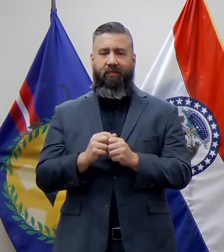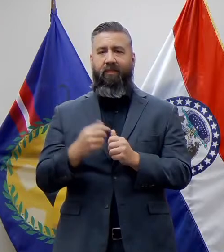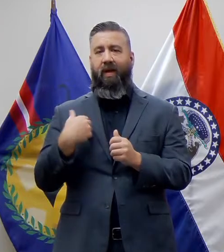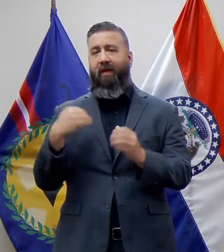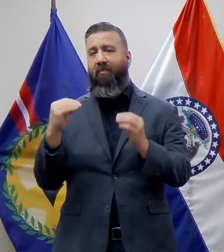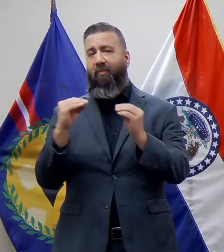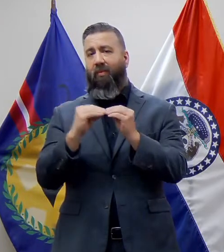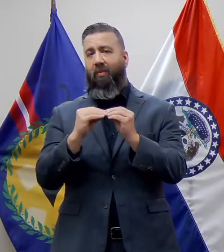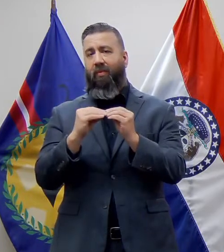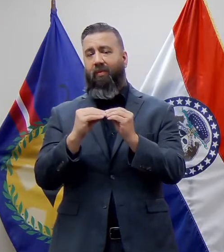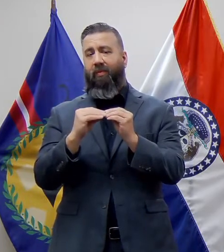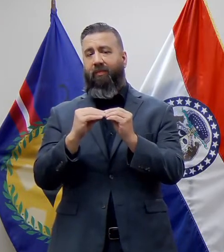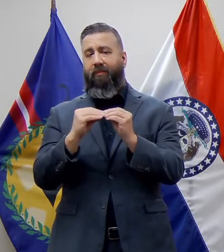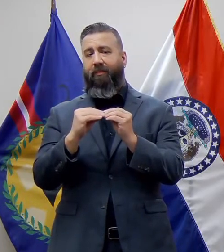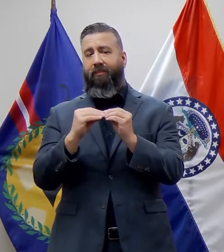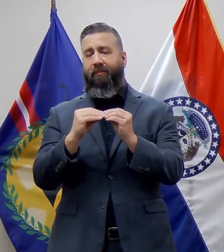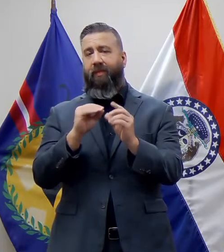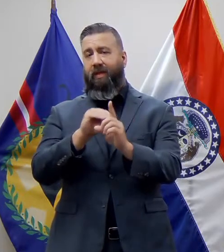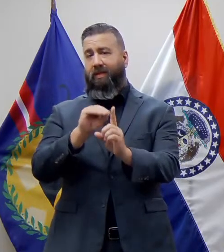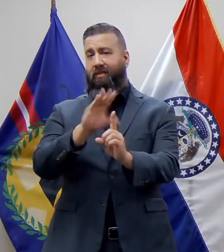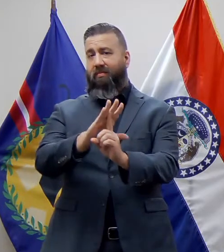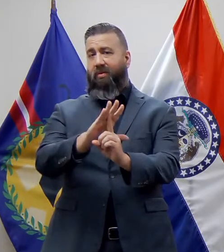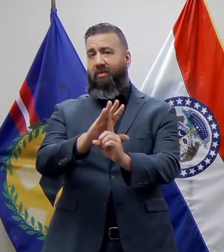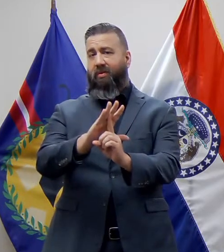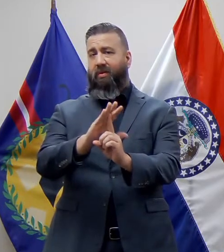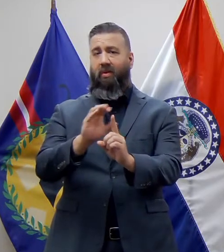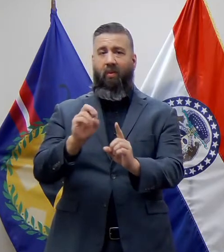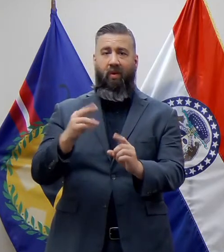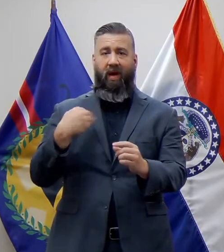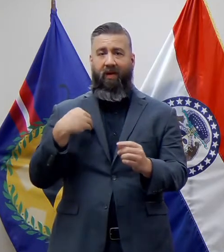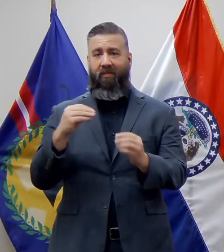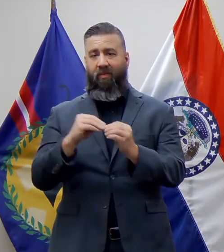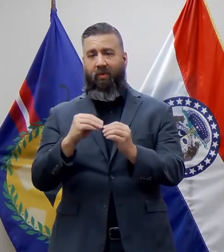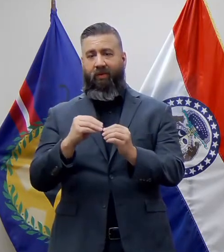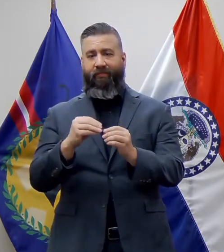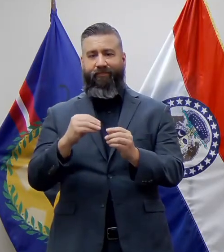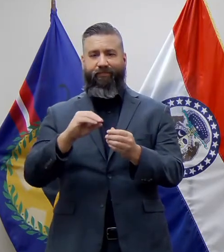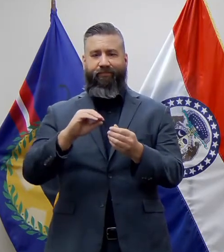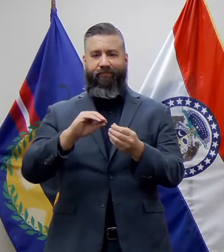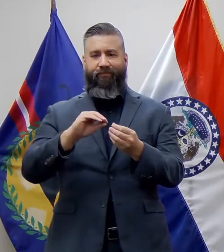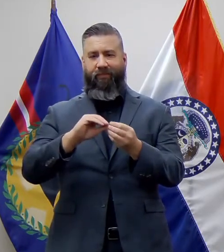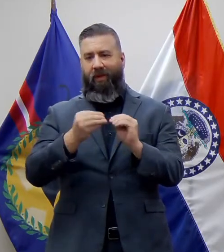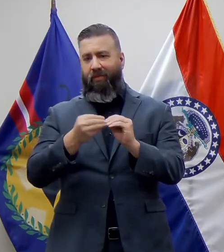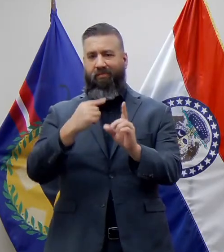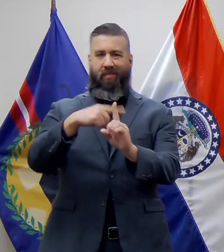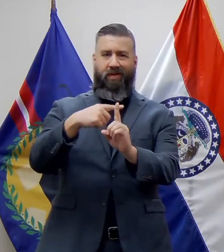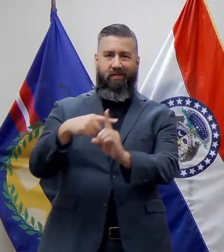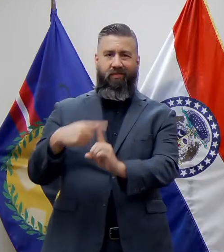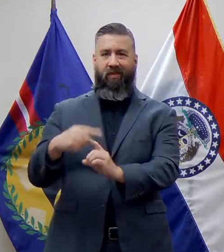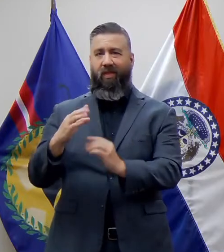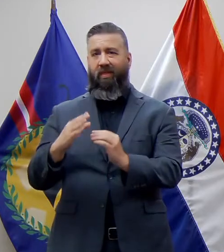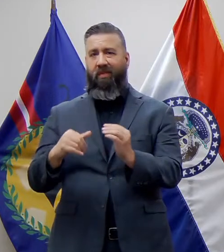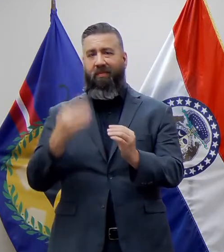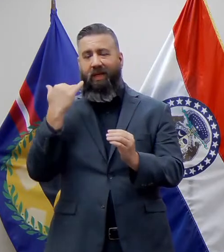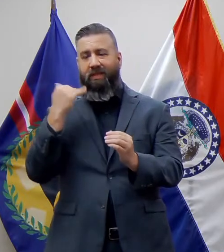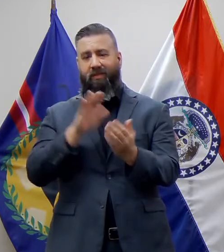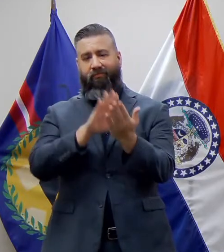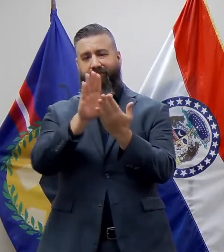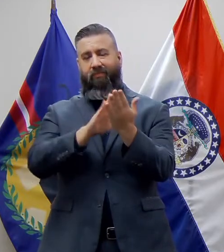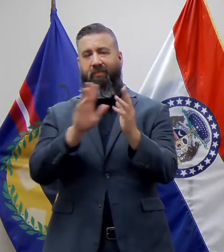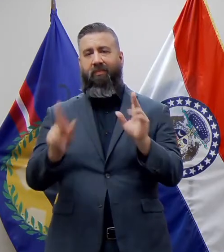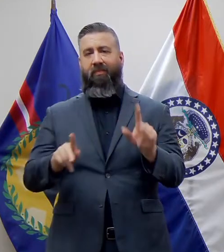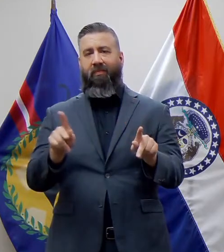have more exposure to COVID or have more incidents of COVID because of their